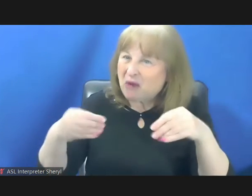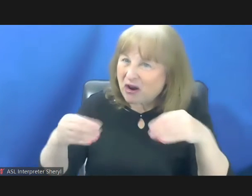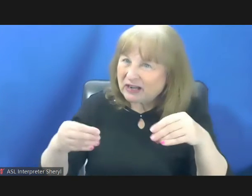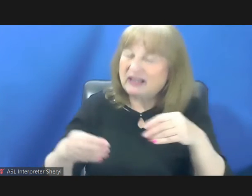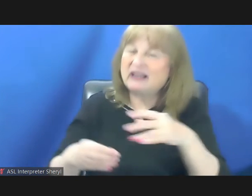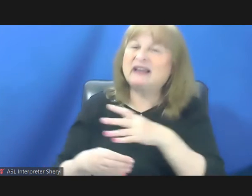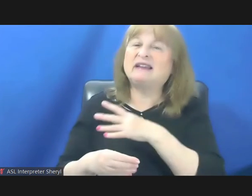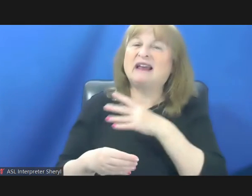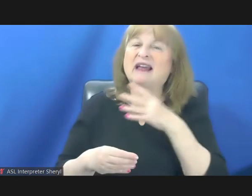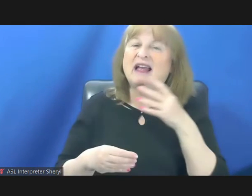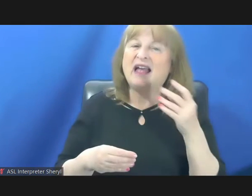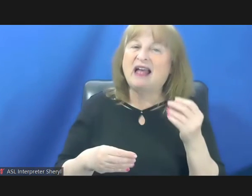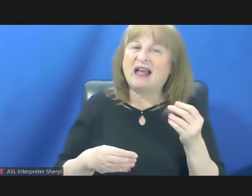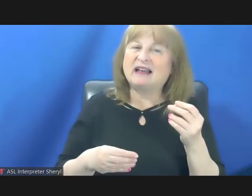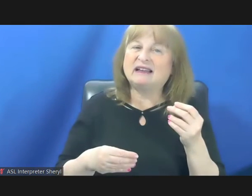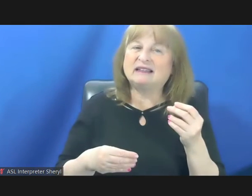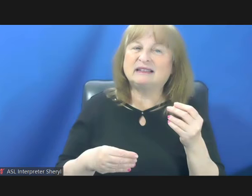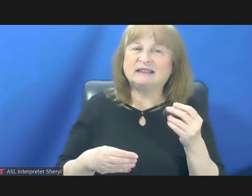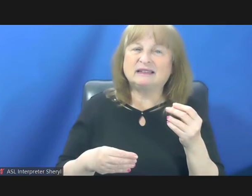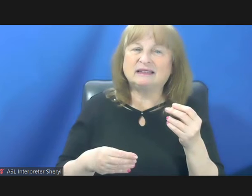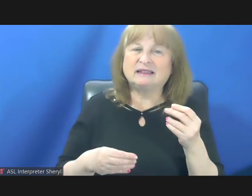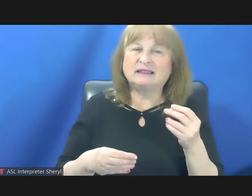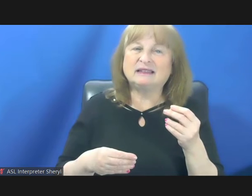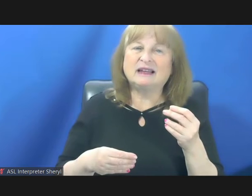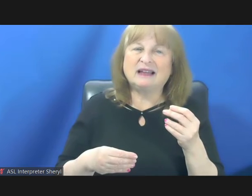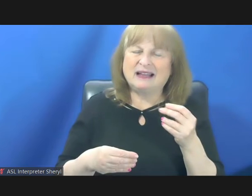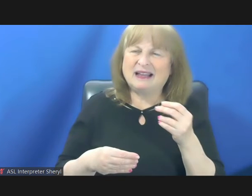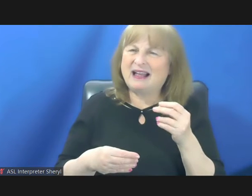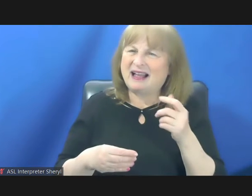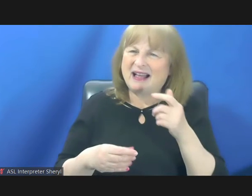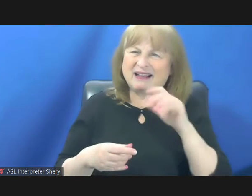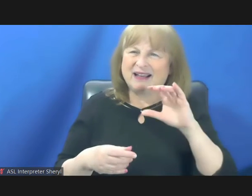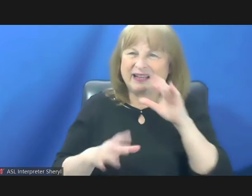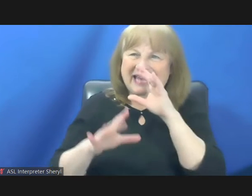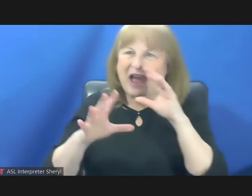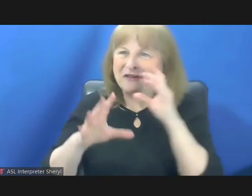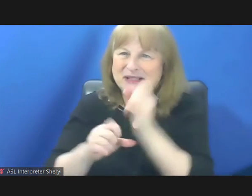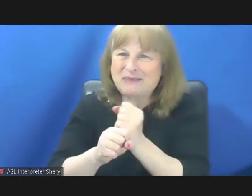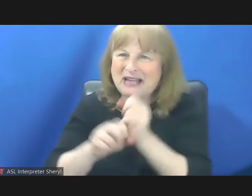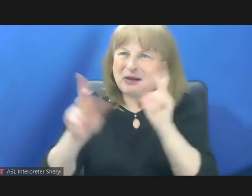and a charismatic person in Zanzibar.